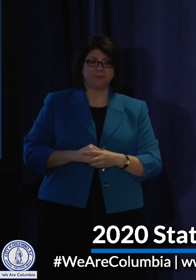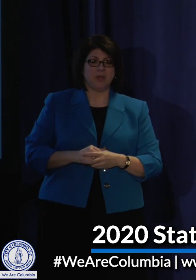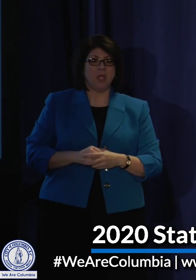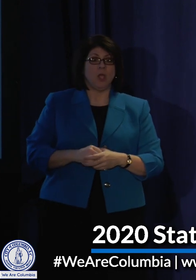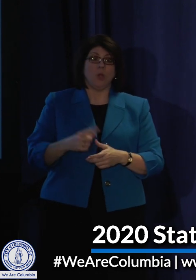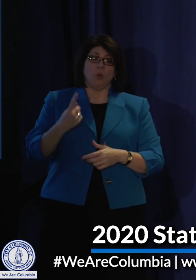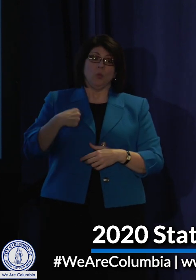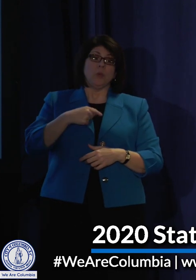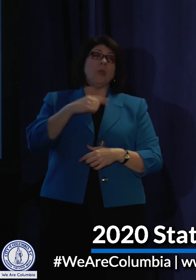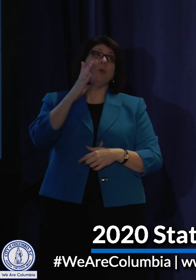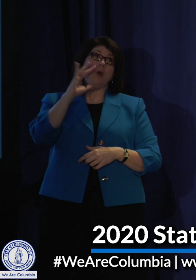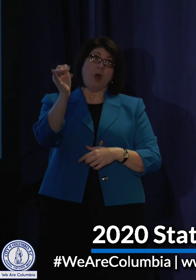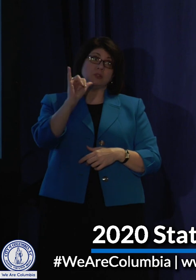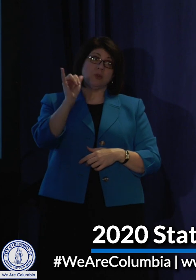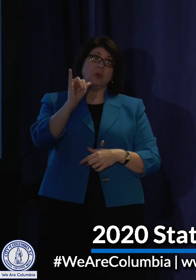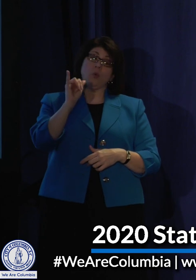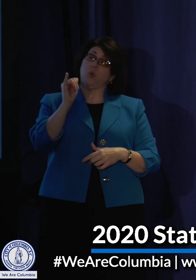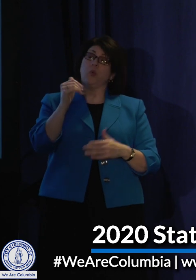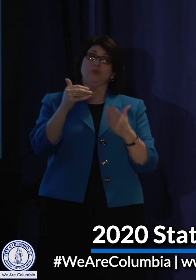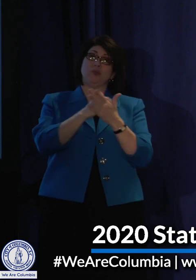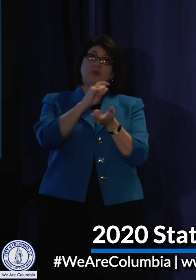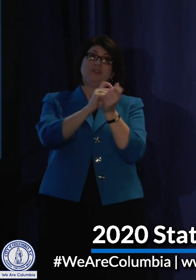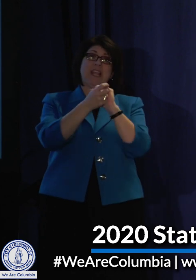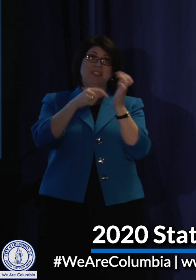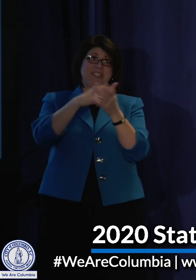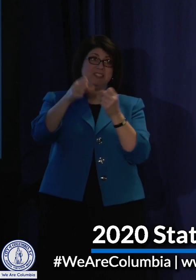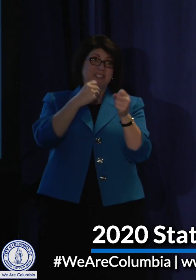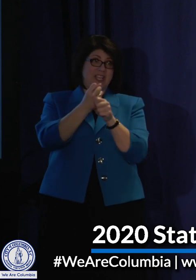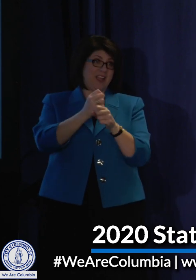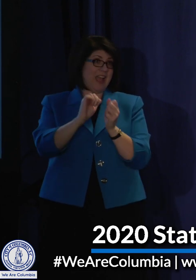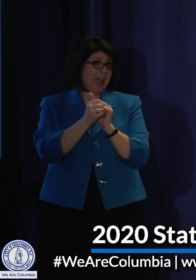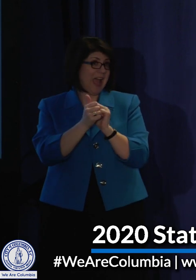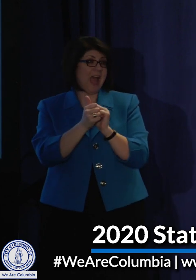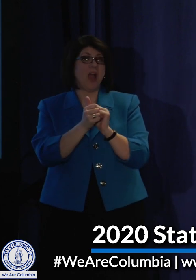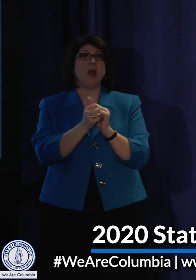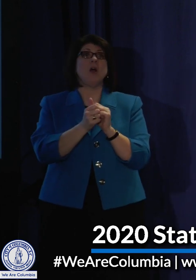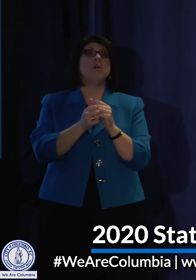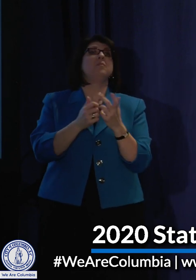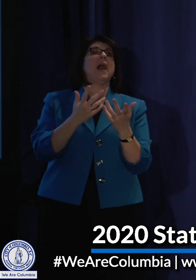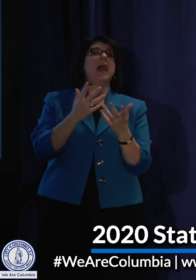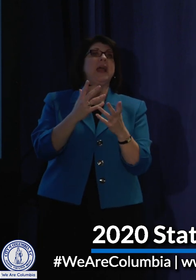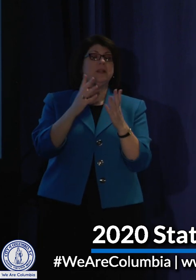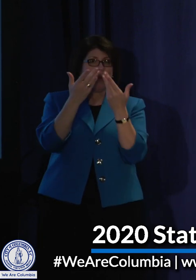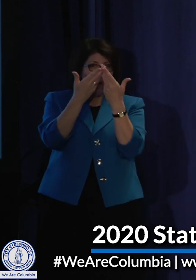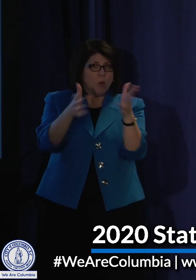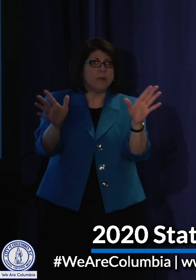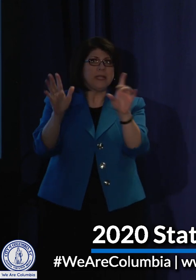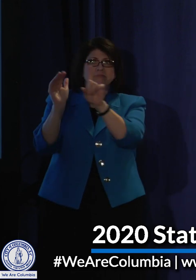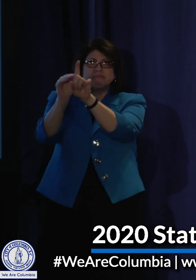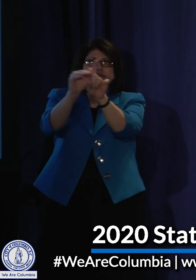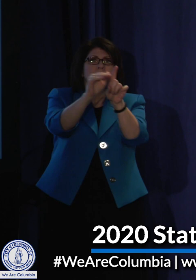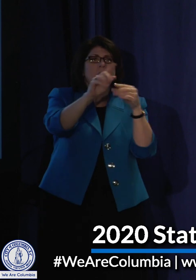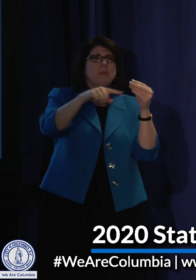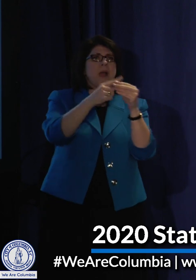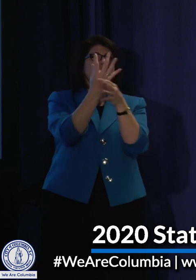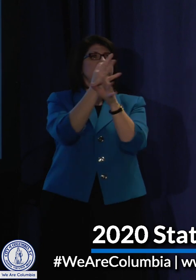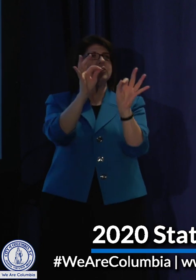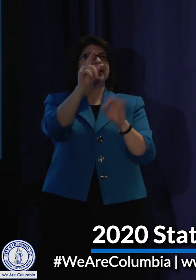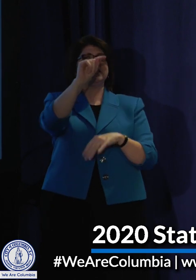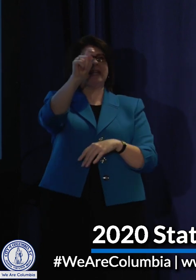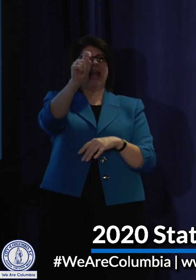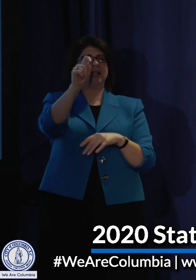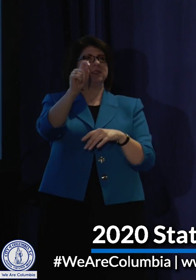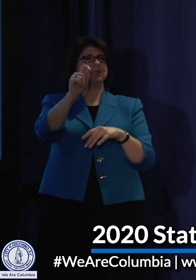We're going to drastically change that this year as well by bringing more awareness to free tax preparation in our city. The United